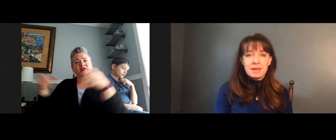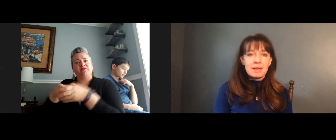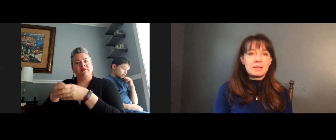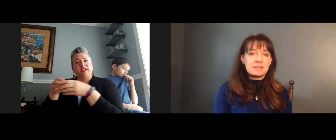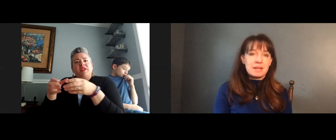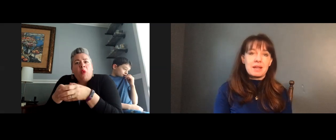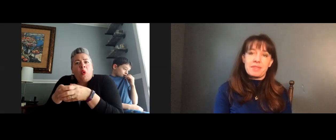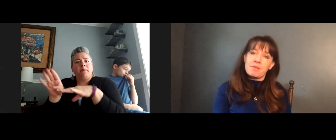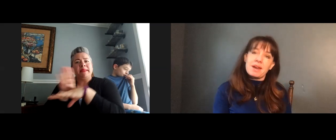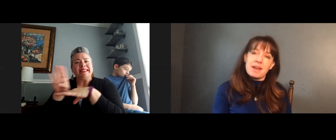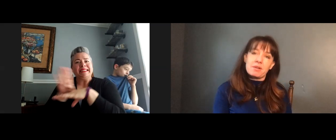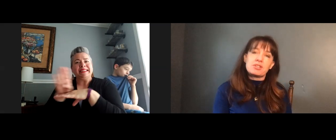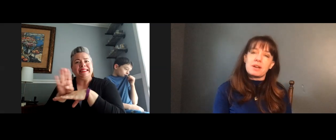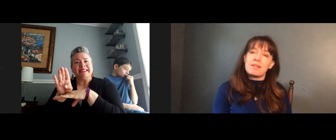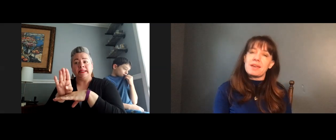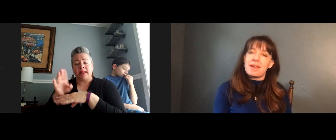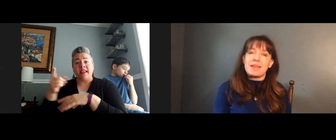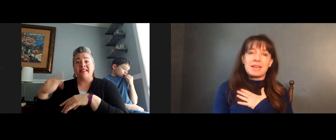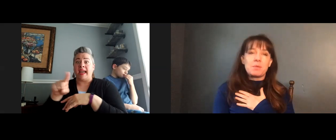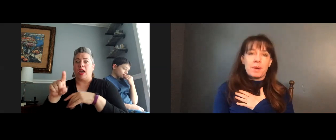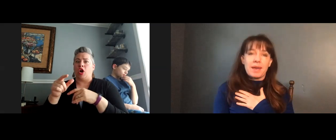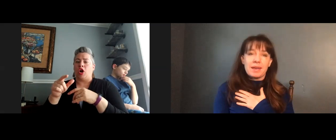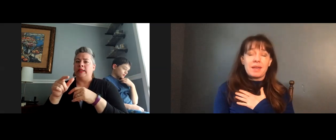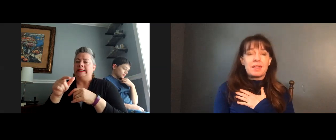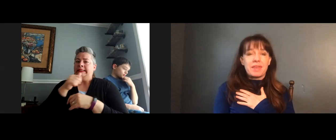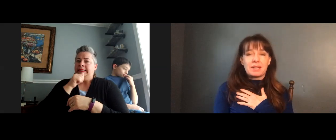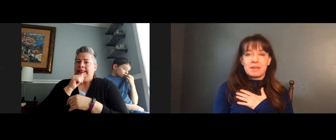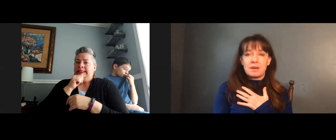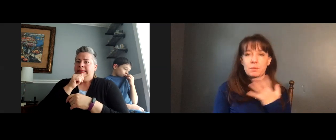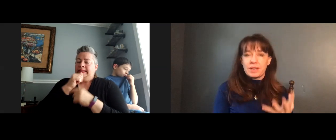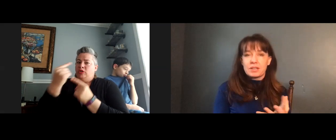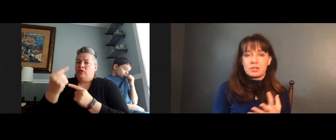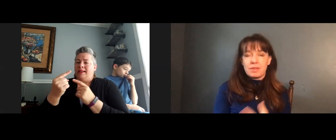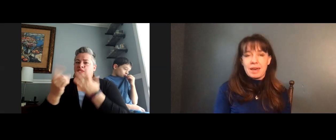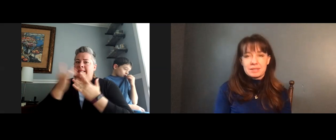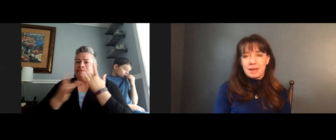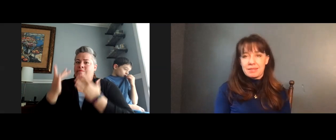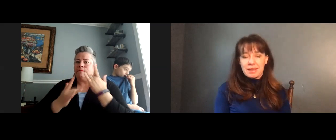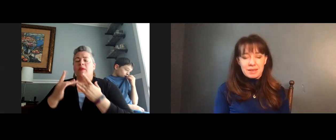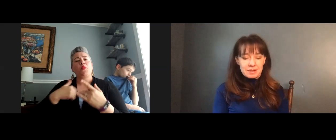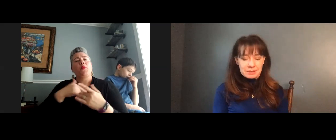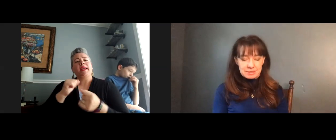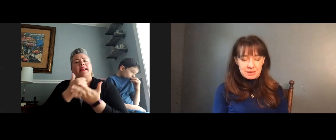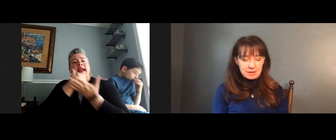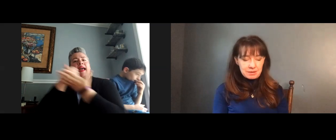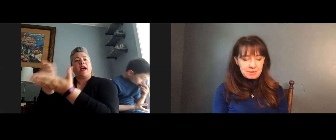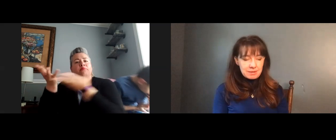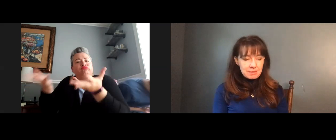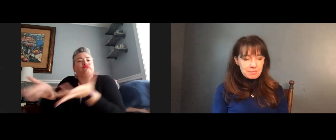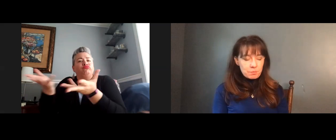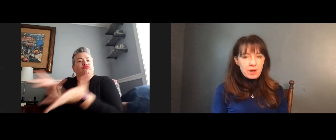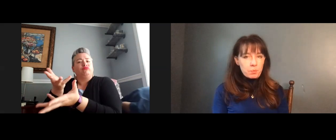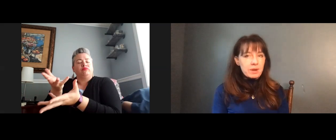because they right now are struggling and any way that uh we can do that i think is uh